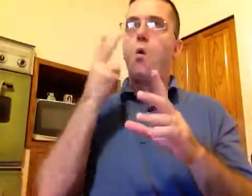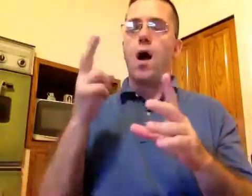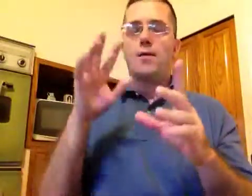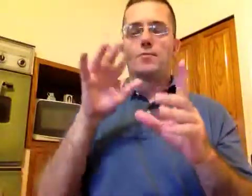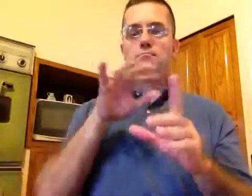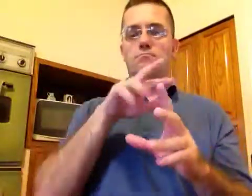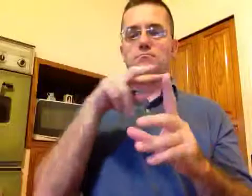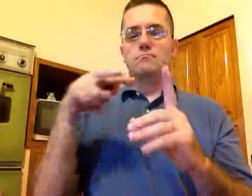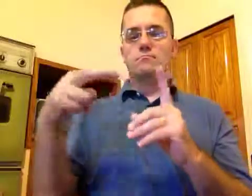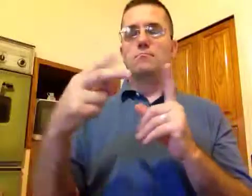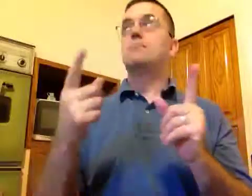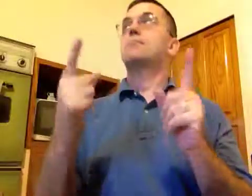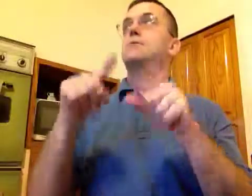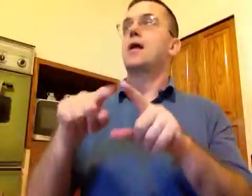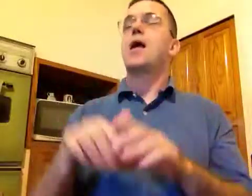you. However,